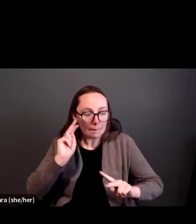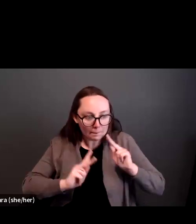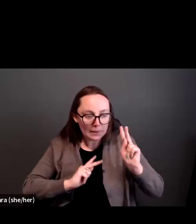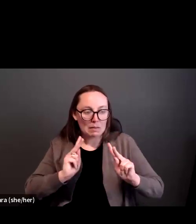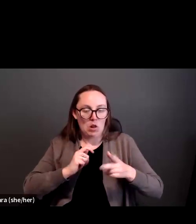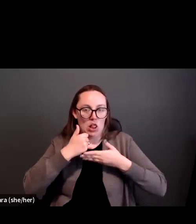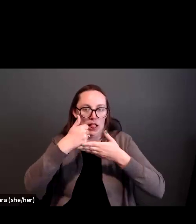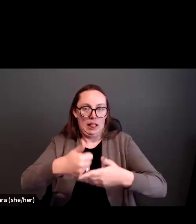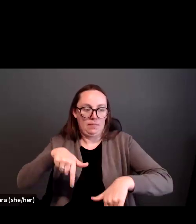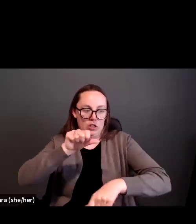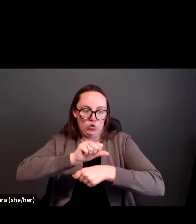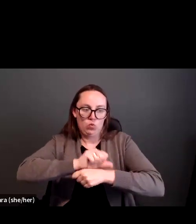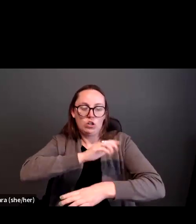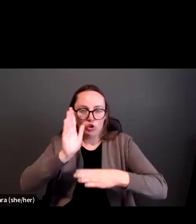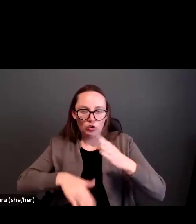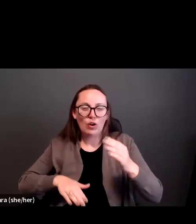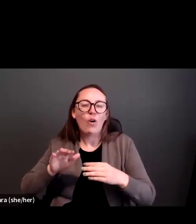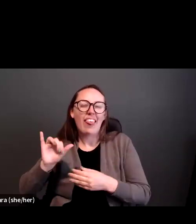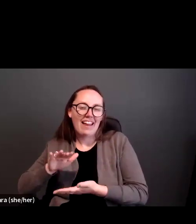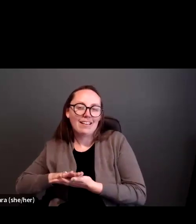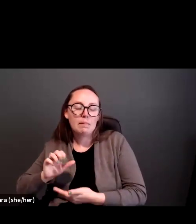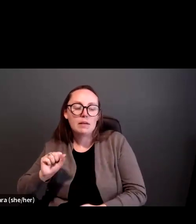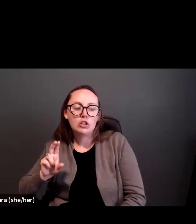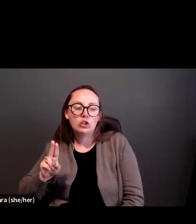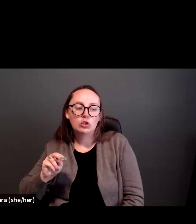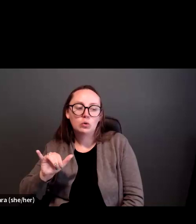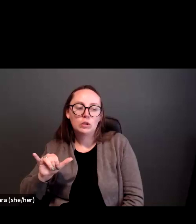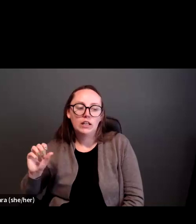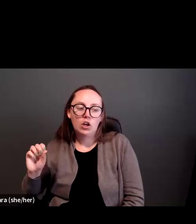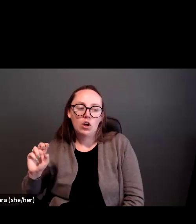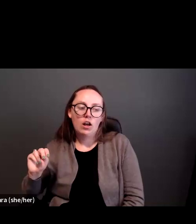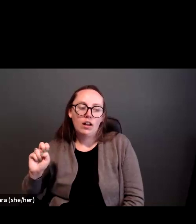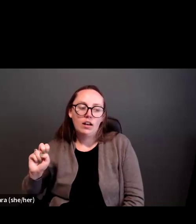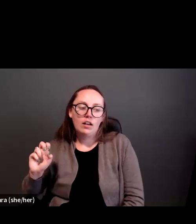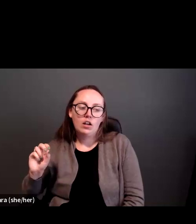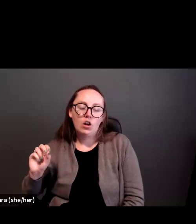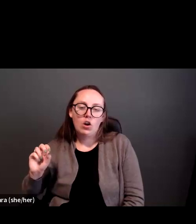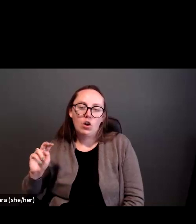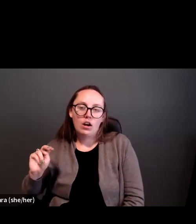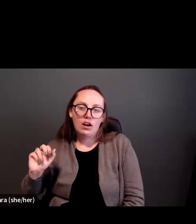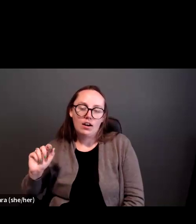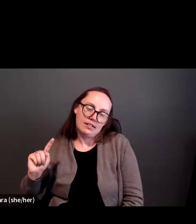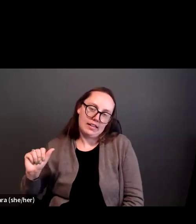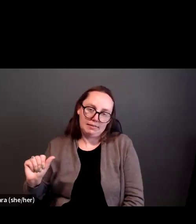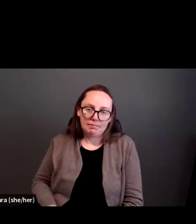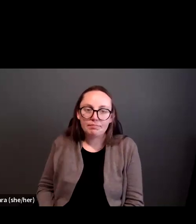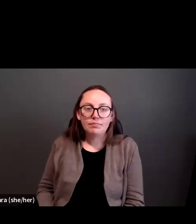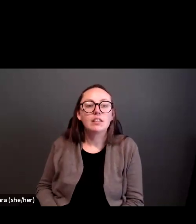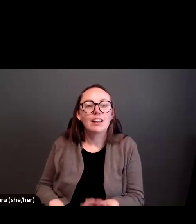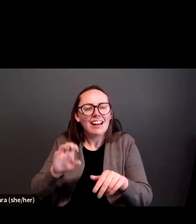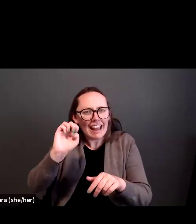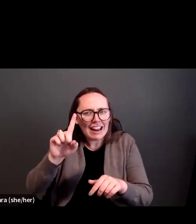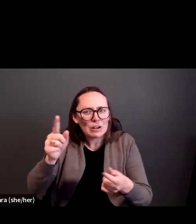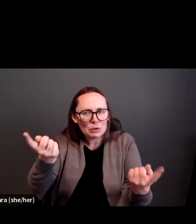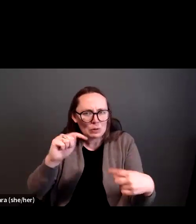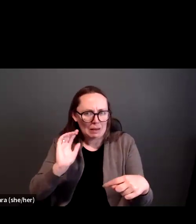I know, Ed, you were at our Reclaim Open presentation, I believe. And we had a final bit about like